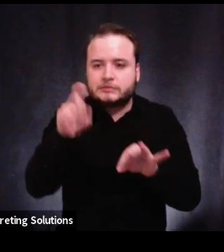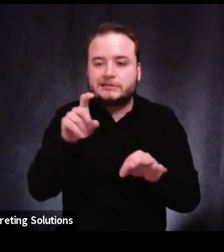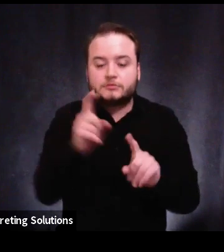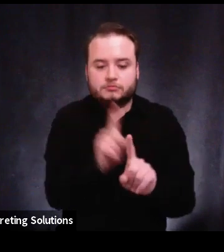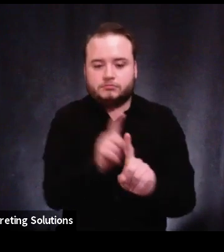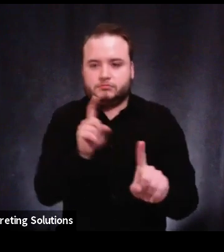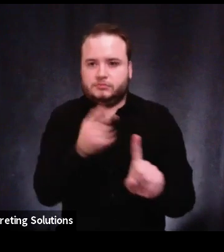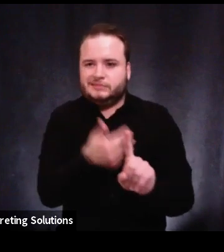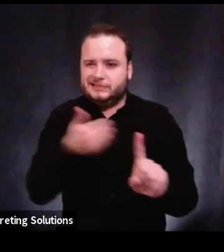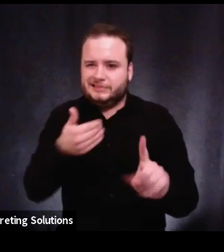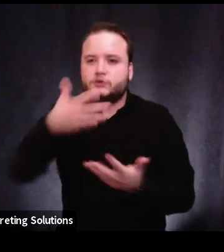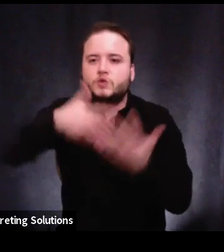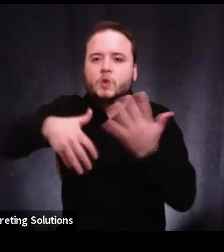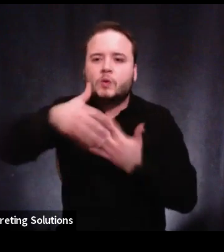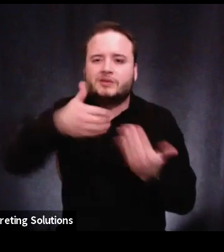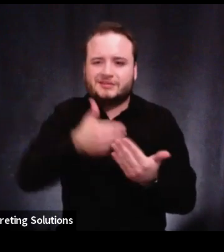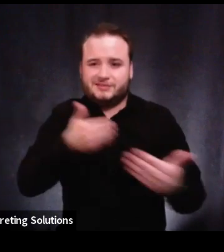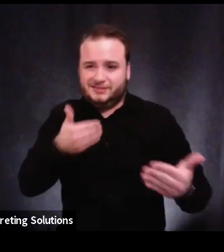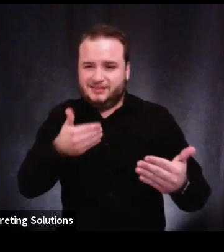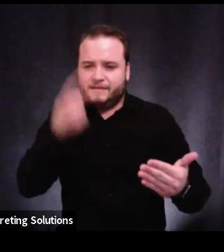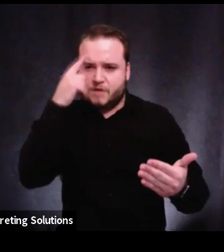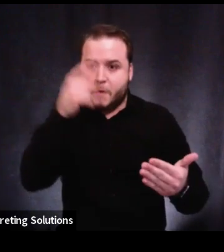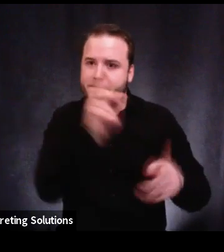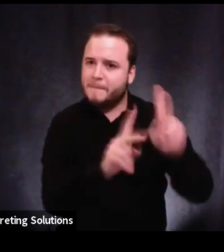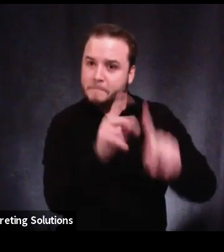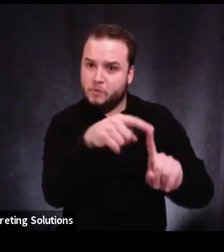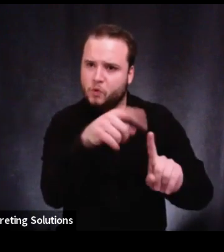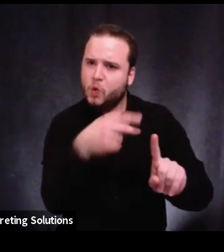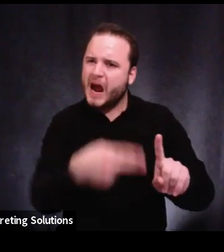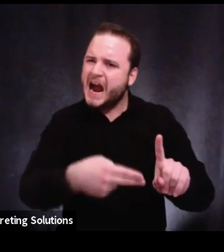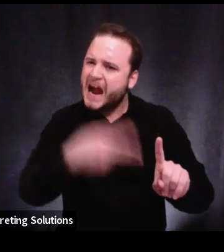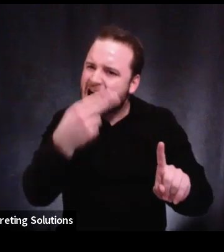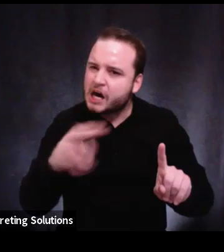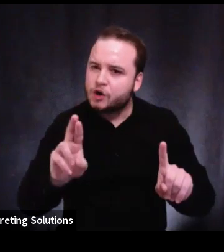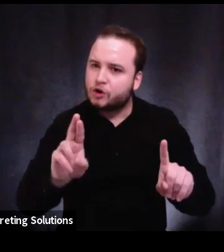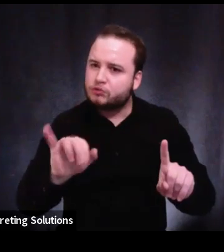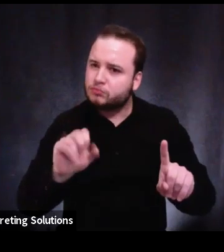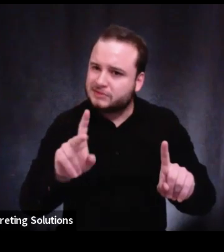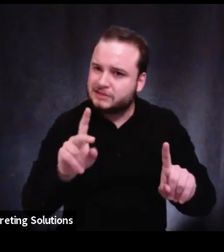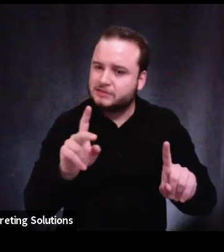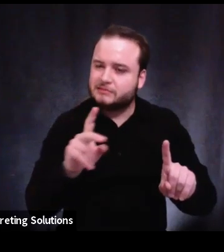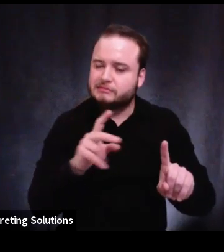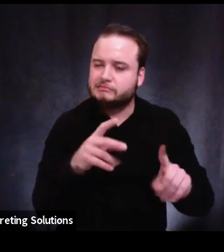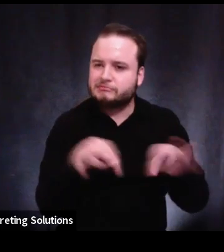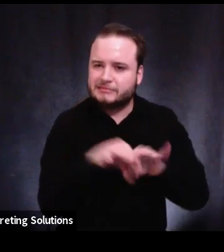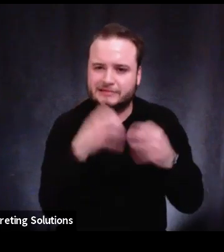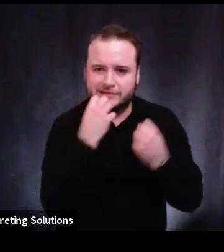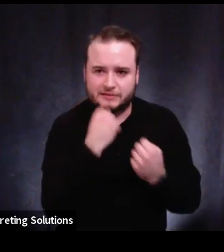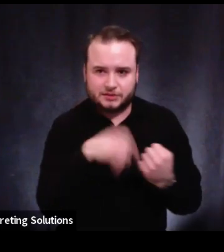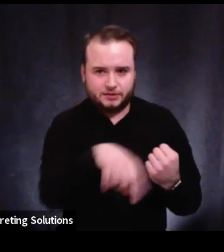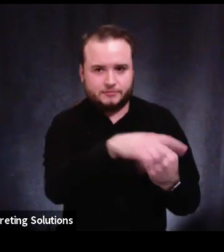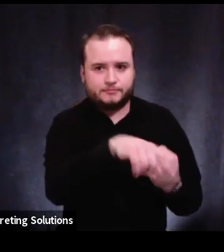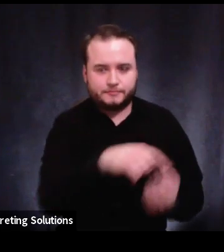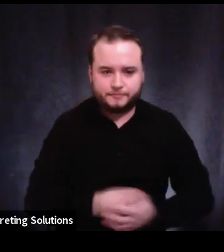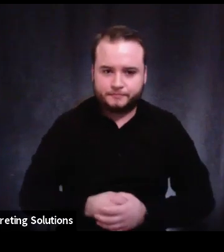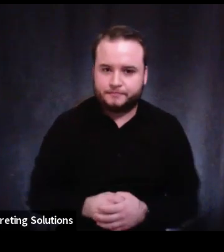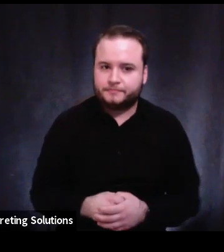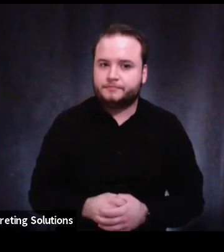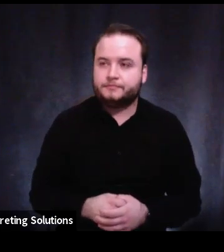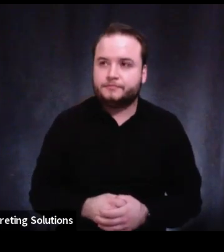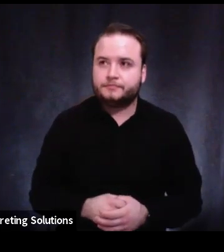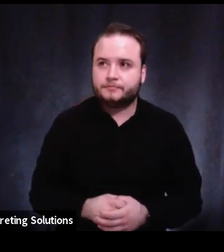the governor's got teams of people looking at what might such a strategy look like. Thank you all. I apologize for taking so